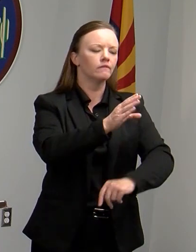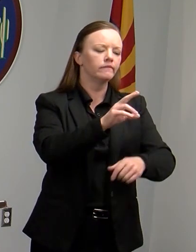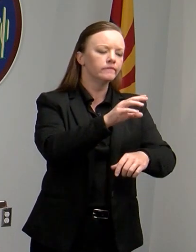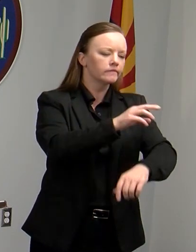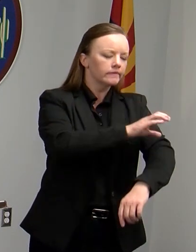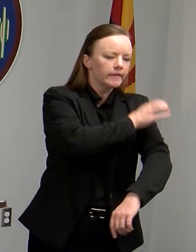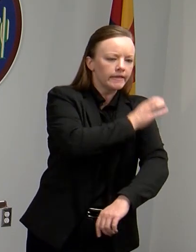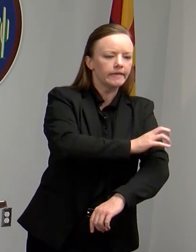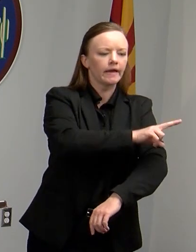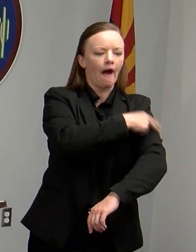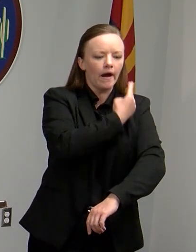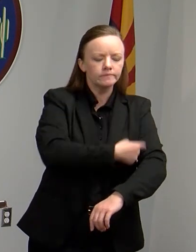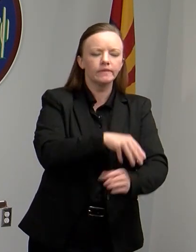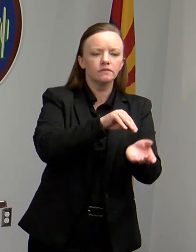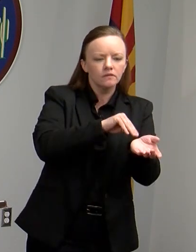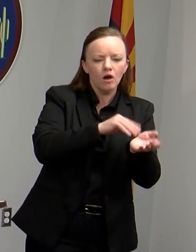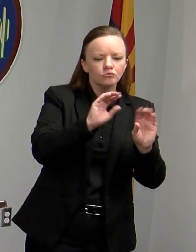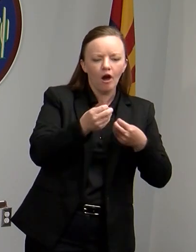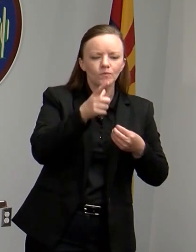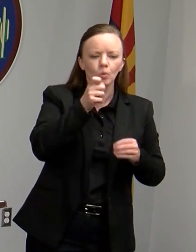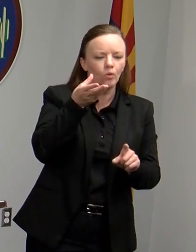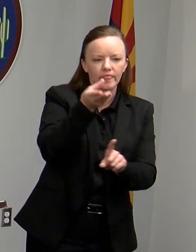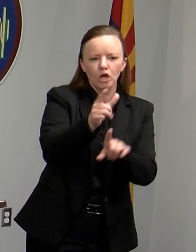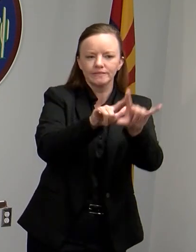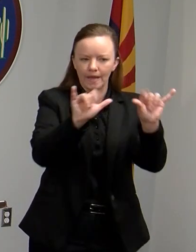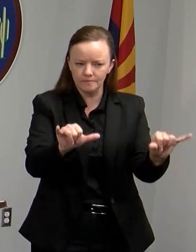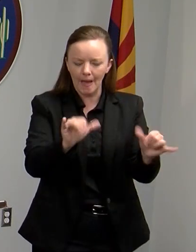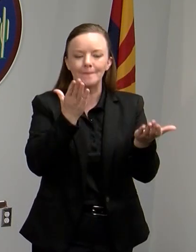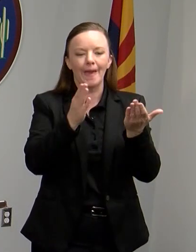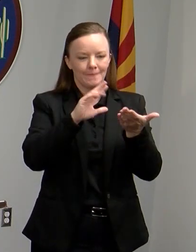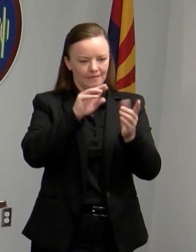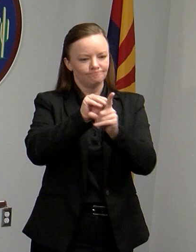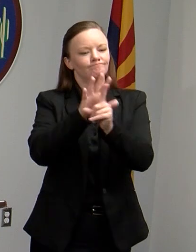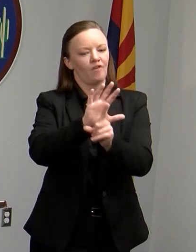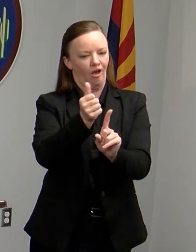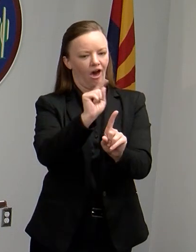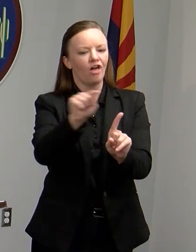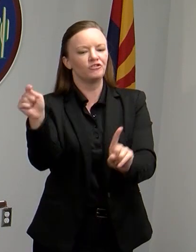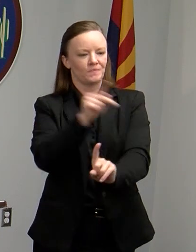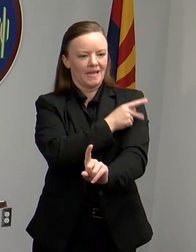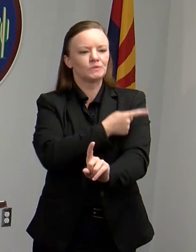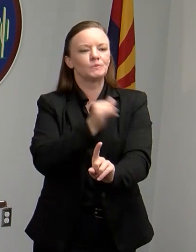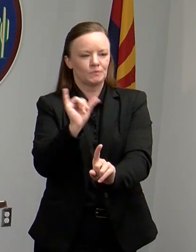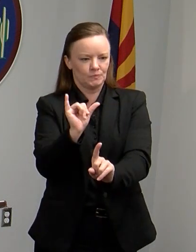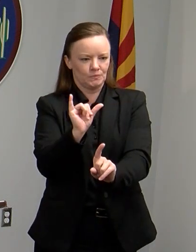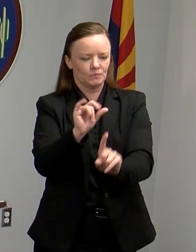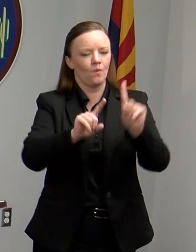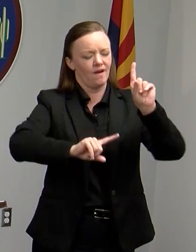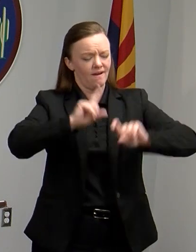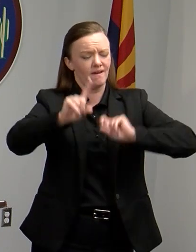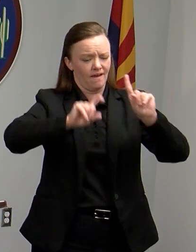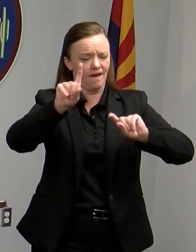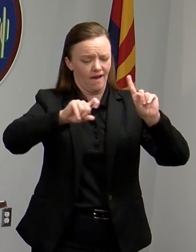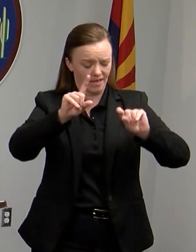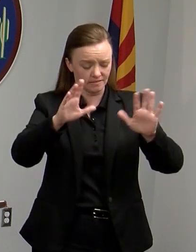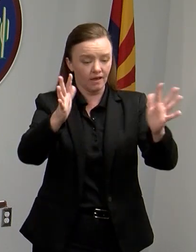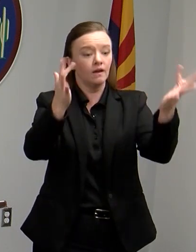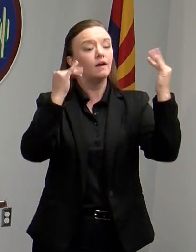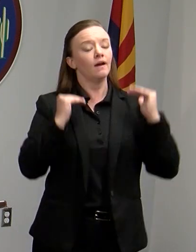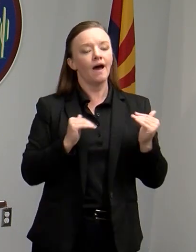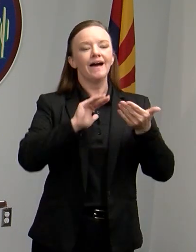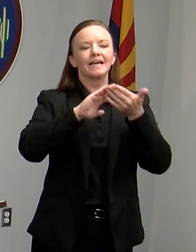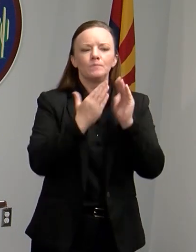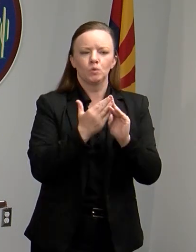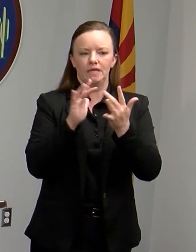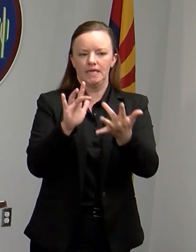the case was there while they were infectious. Finally, they ask about community contacts based on how much